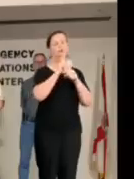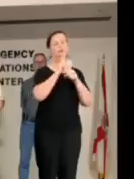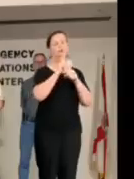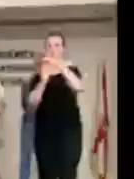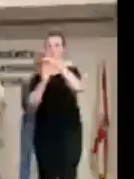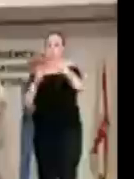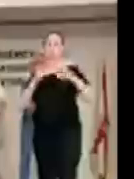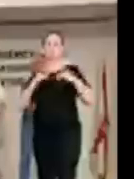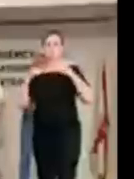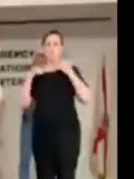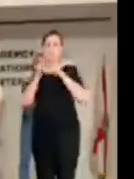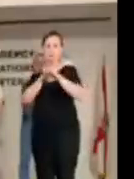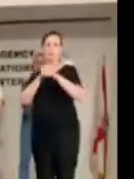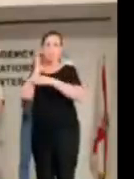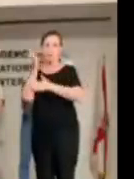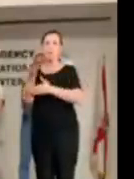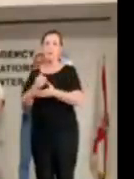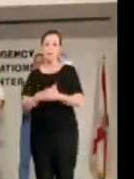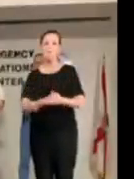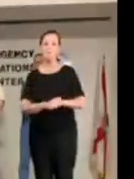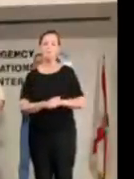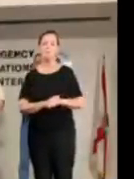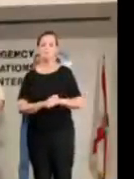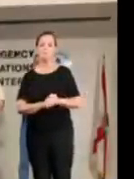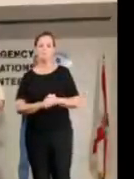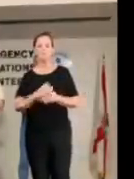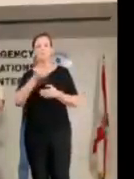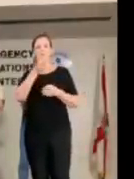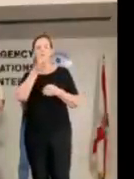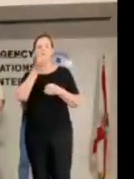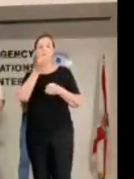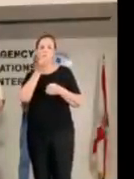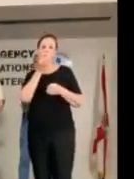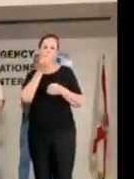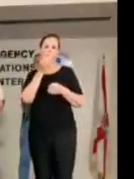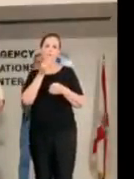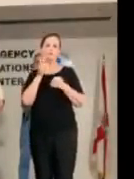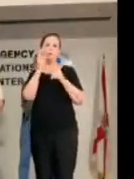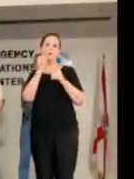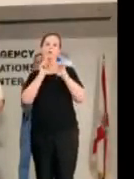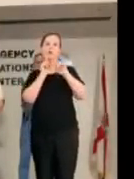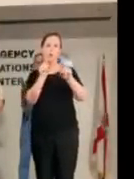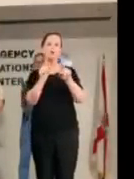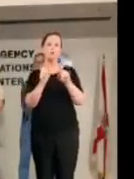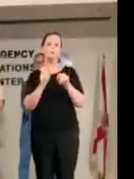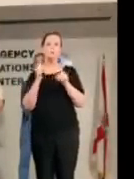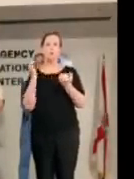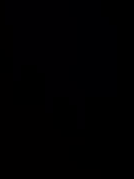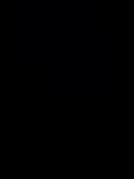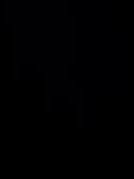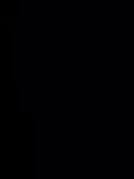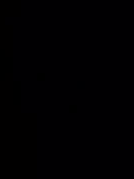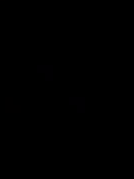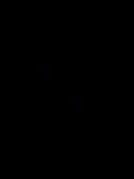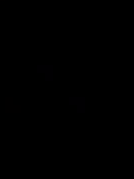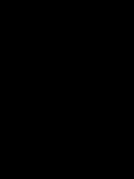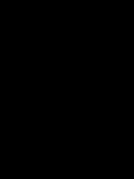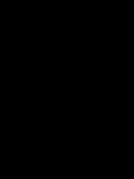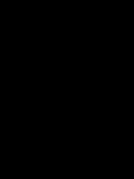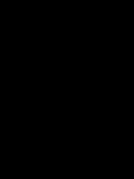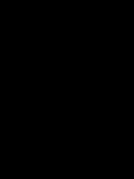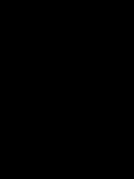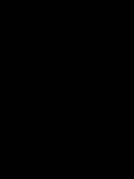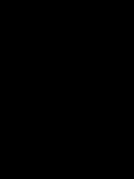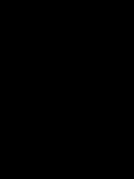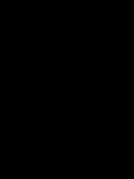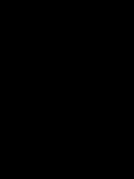tomorrow. Capabilities as soon as the order is issued, again at noon today. We have already opened our special needs shelter